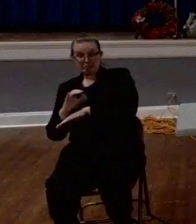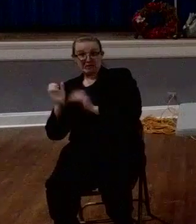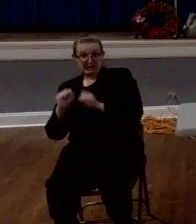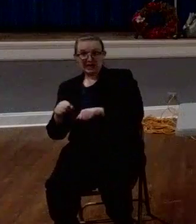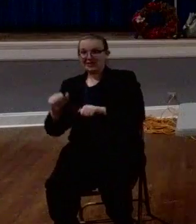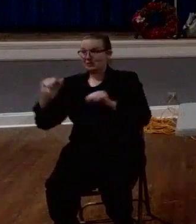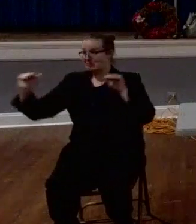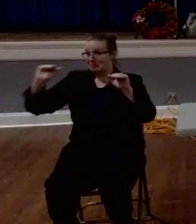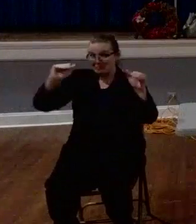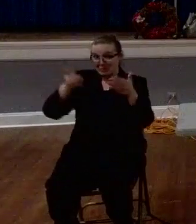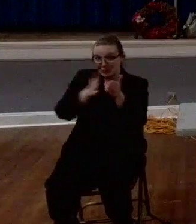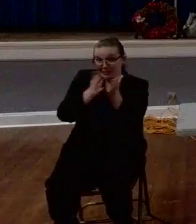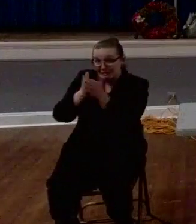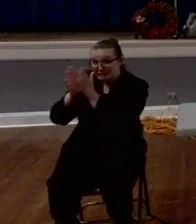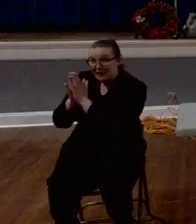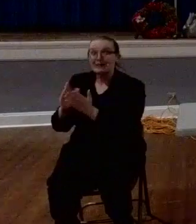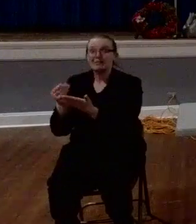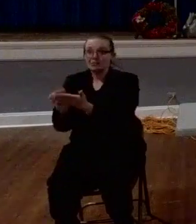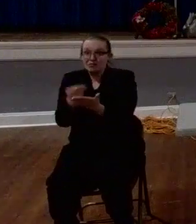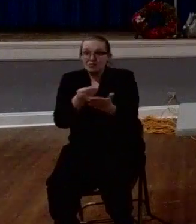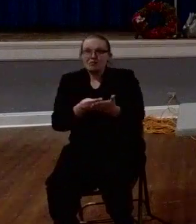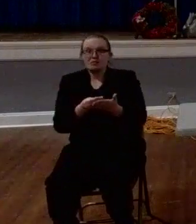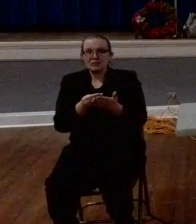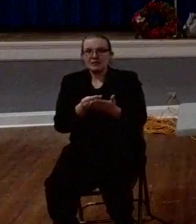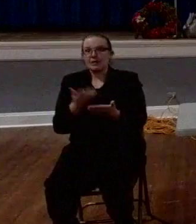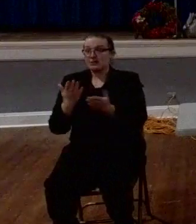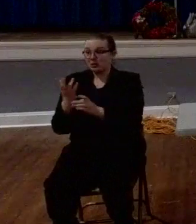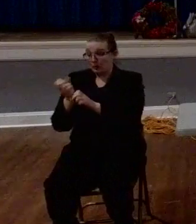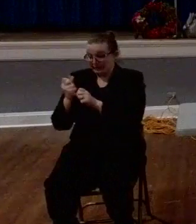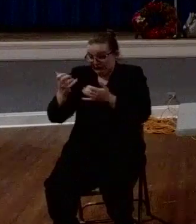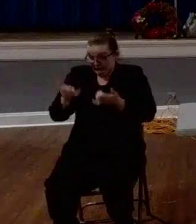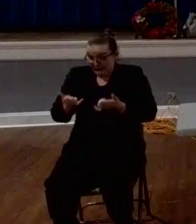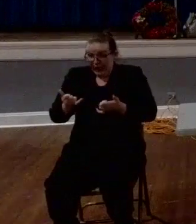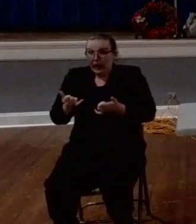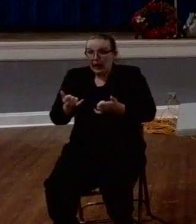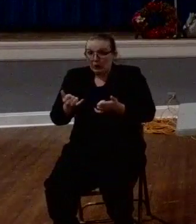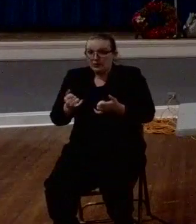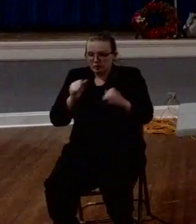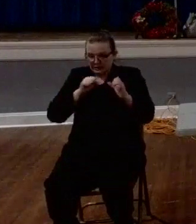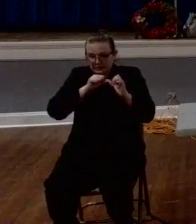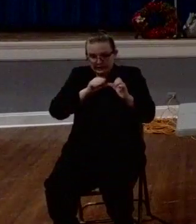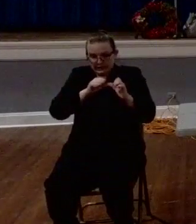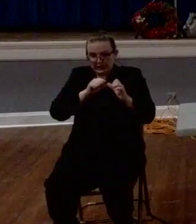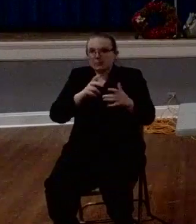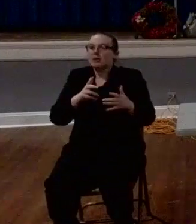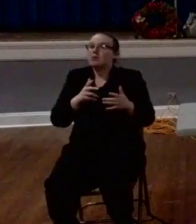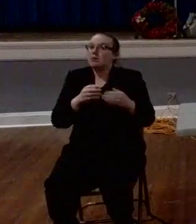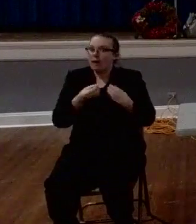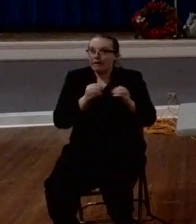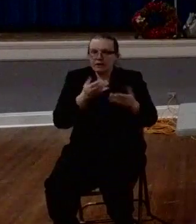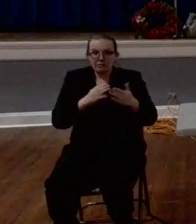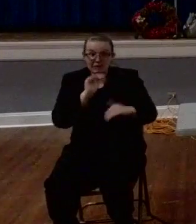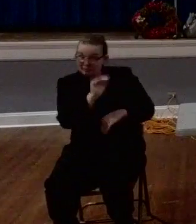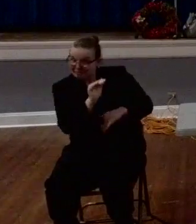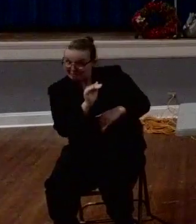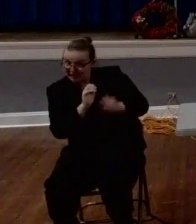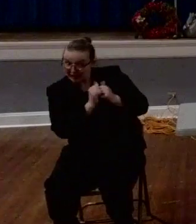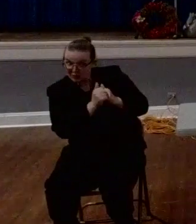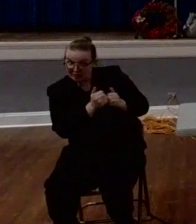money that we can get now. The sustainability office, you know, how can they help with, you know,